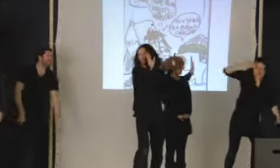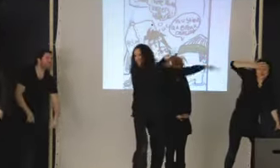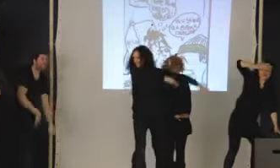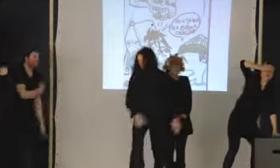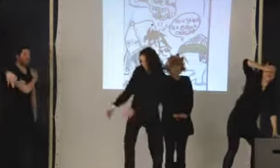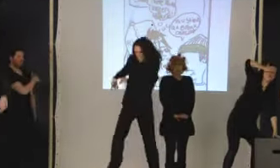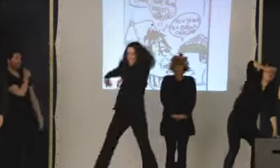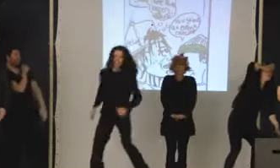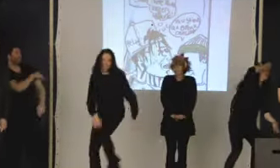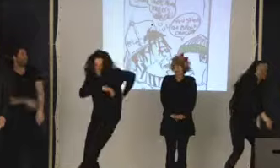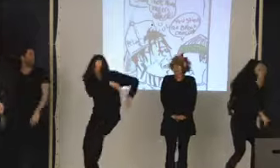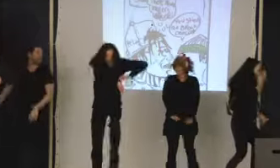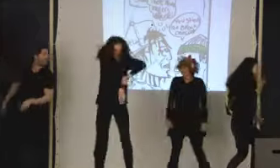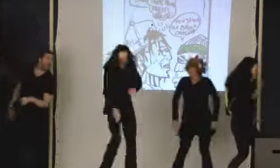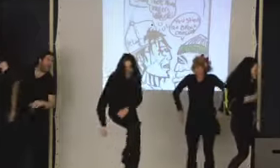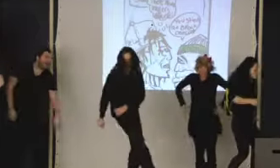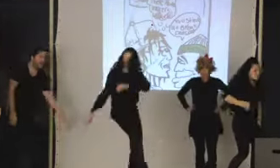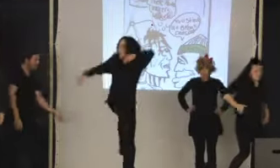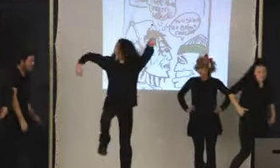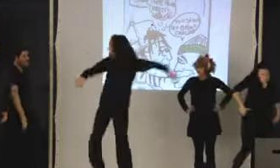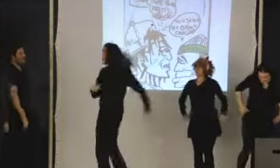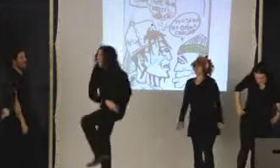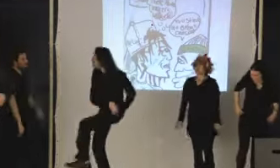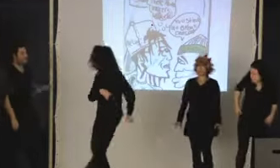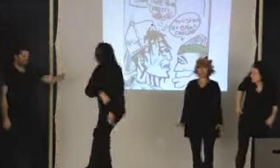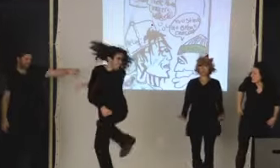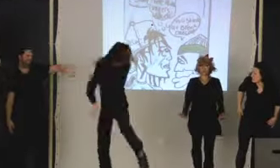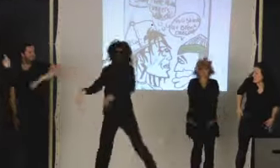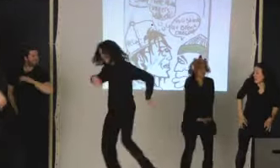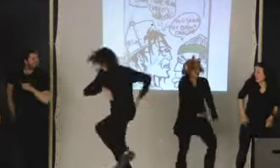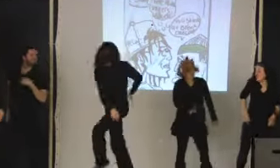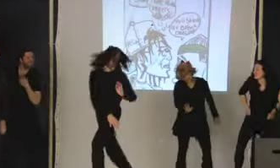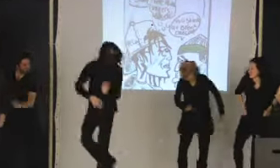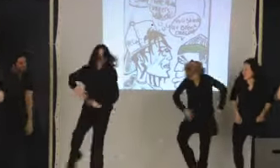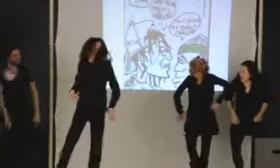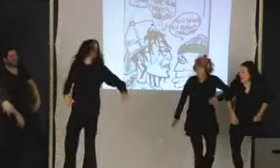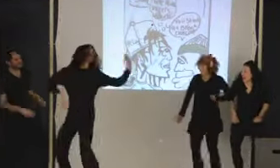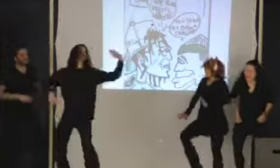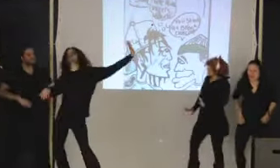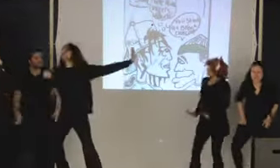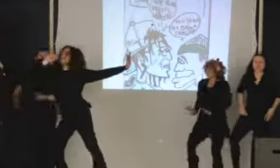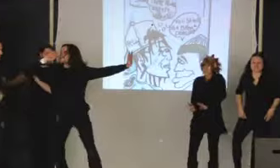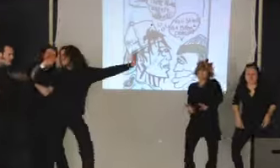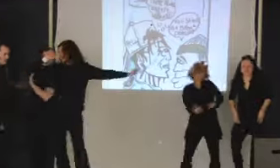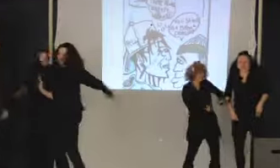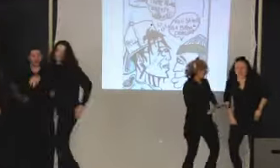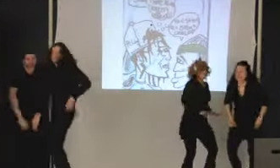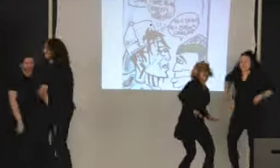Always so many haters in this world, but haters always got a lot to say. But don't start a fight, just walk away.